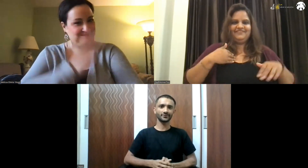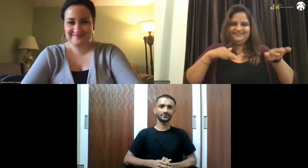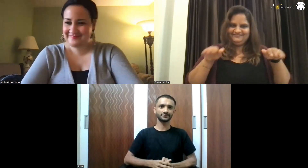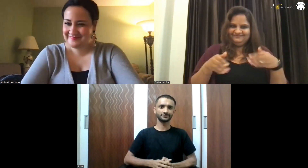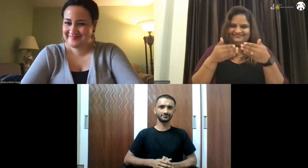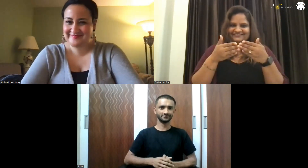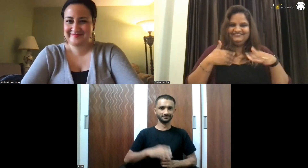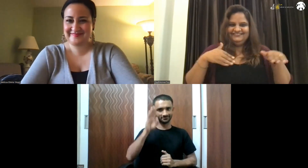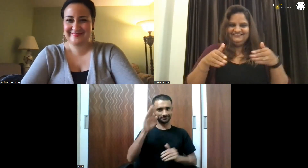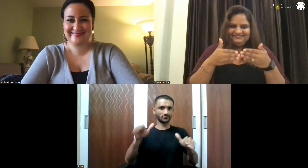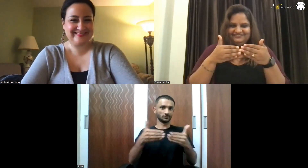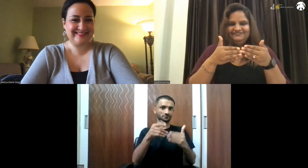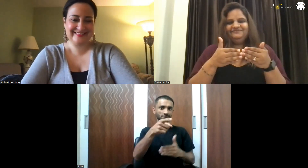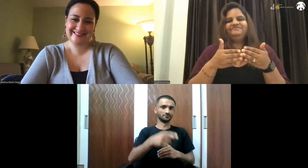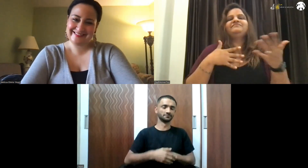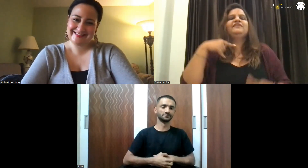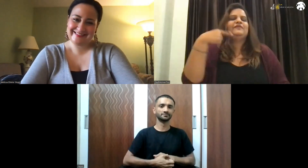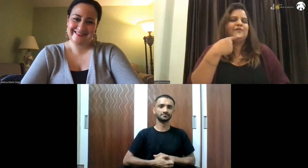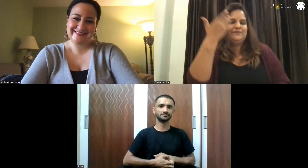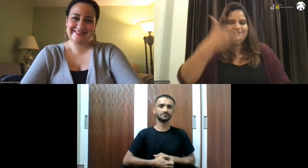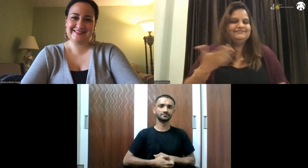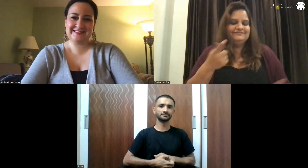between ASL and ISL. So